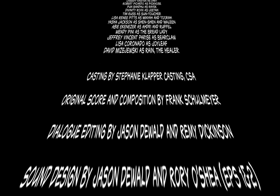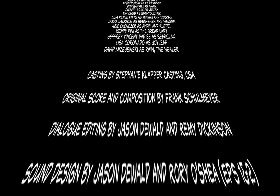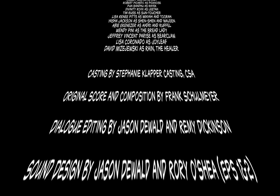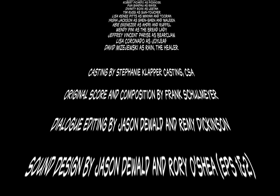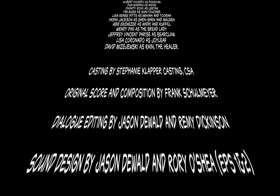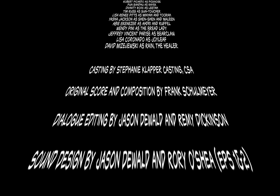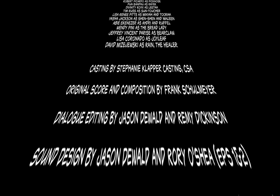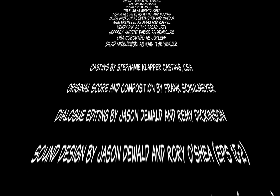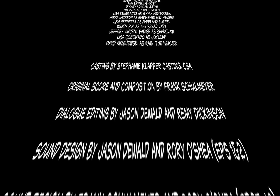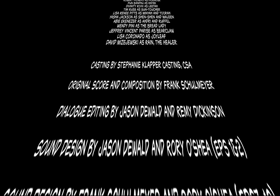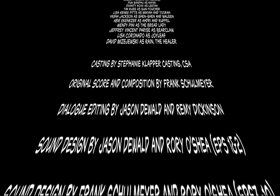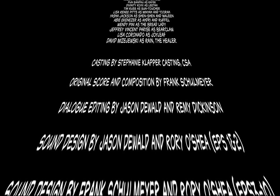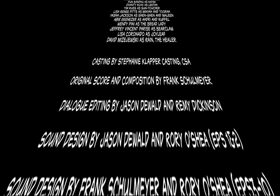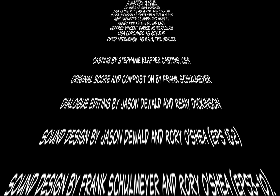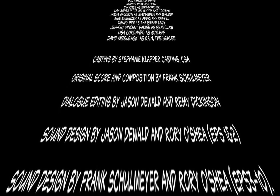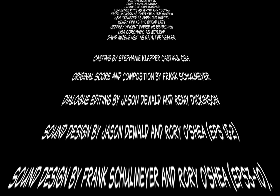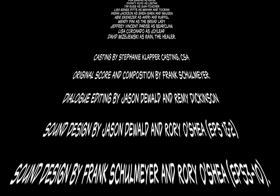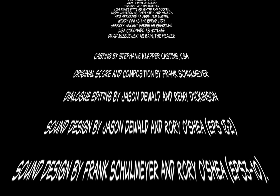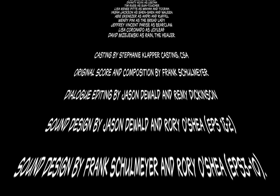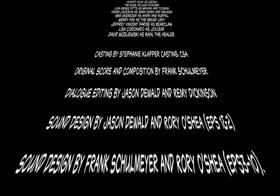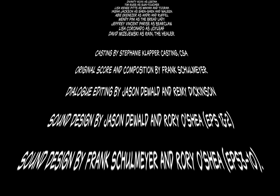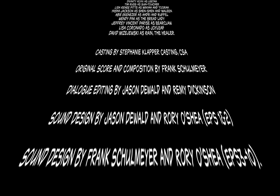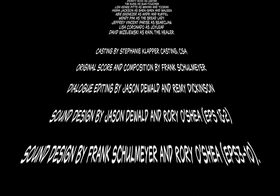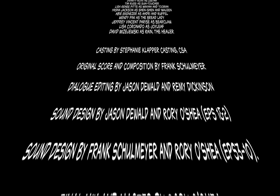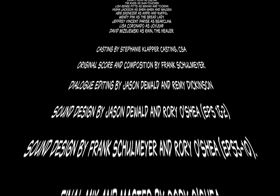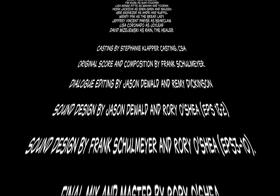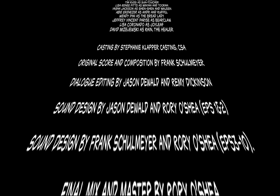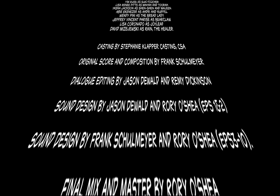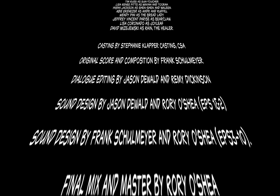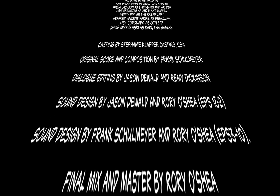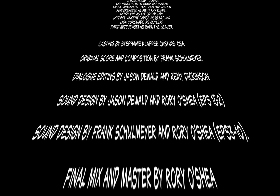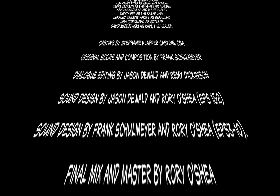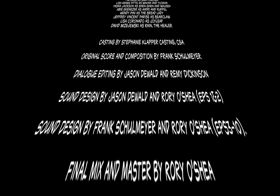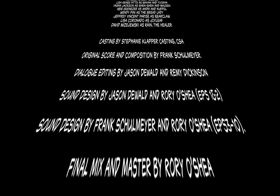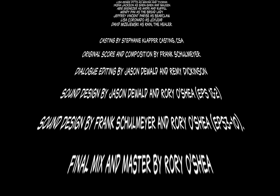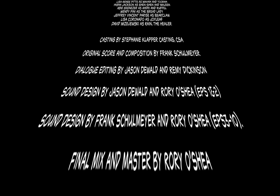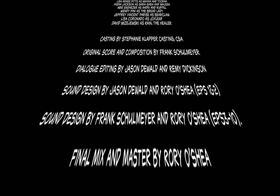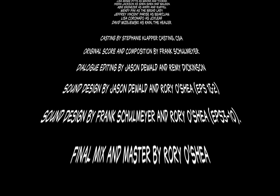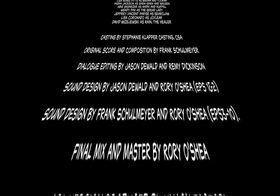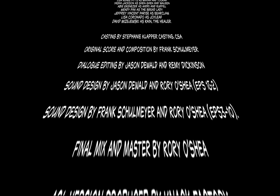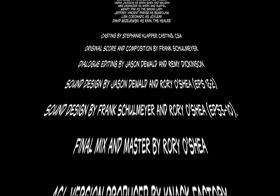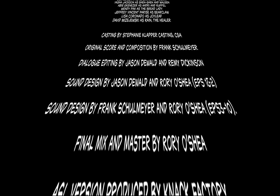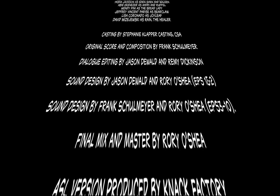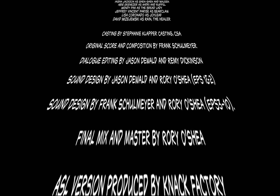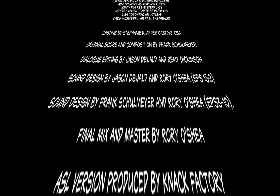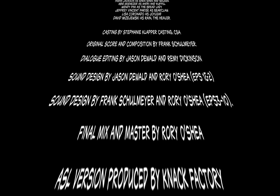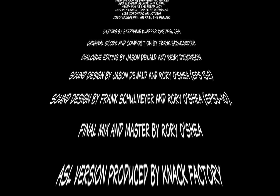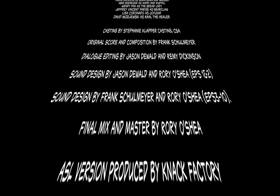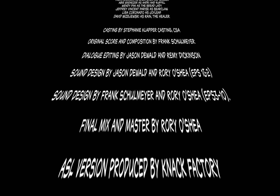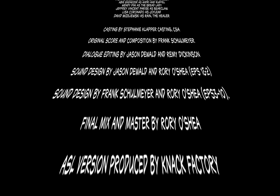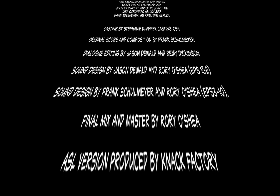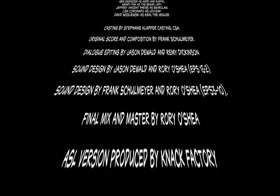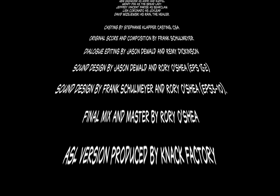score and composition by Frank Schulmeyer. Dialogue editing by Jason DeWald and Remy Dickinson. Sound design by Frank Schulmeyer and